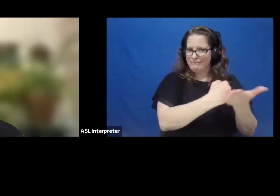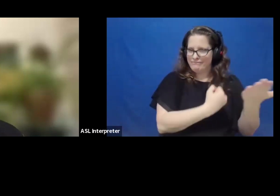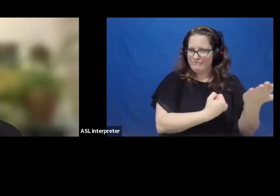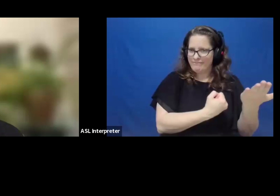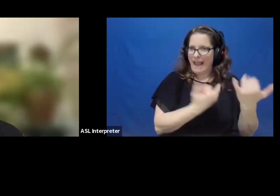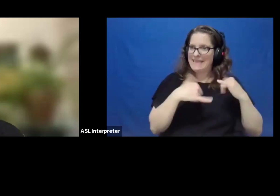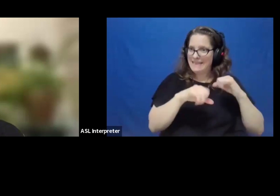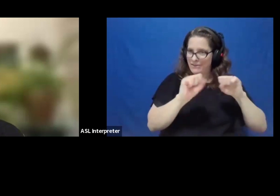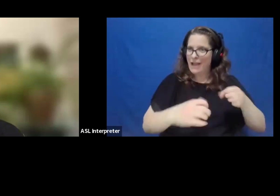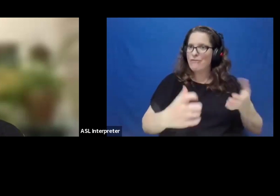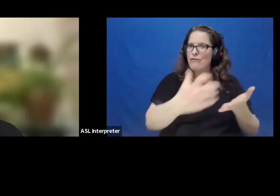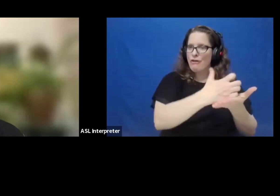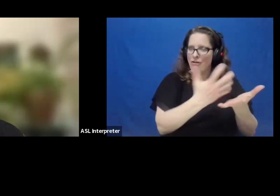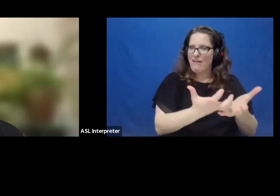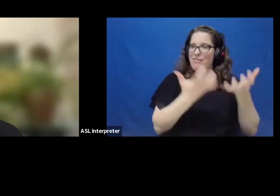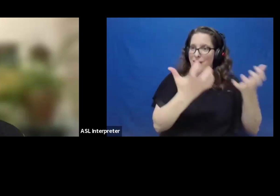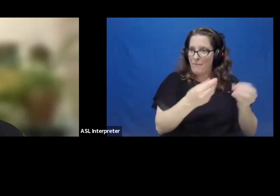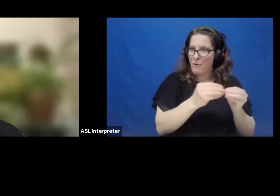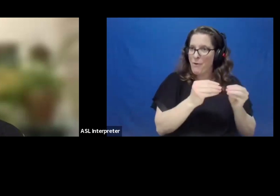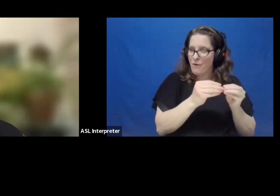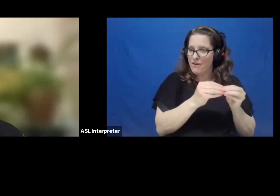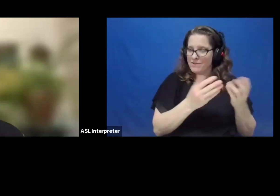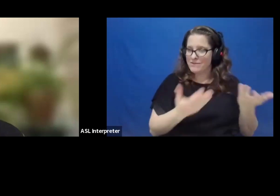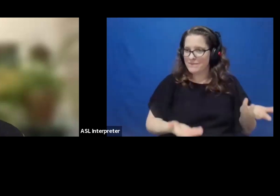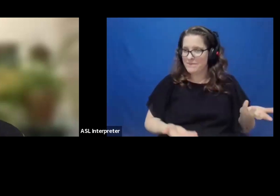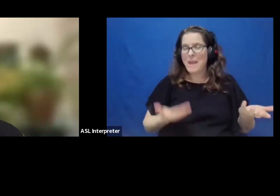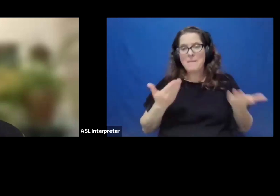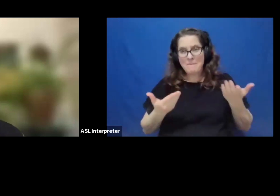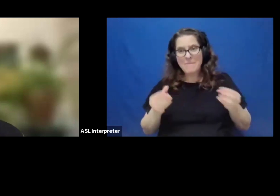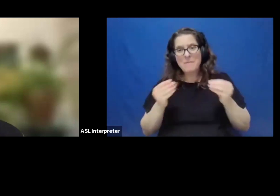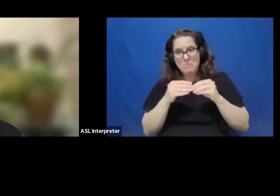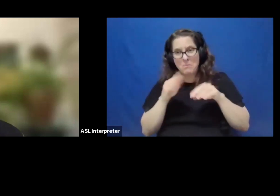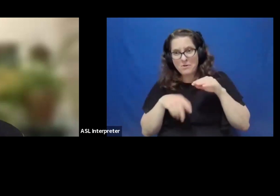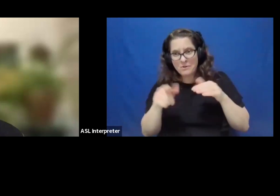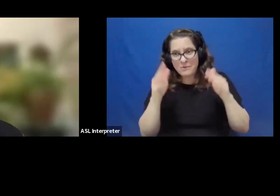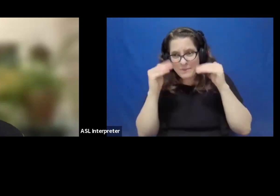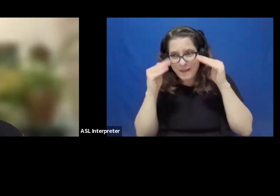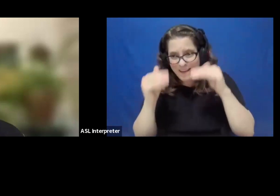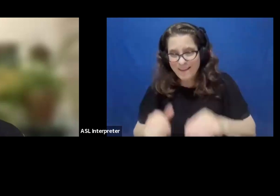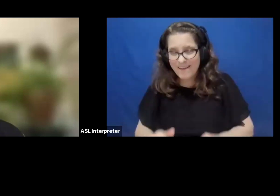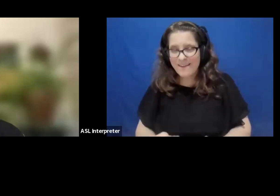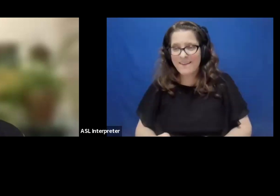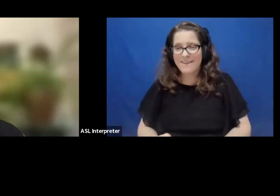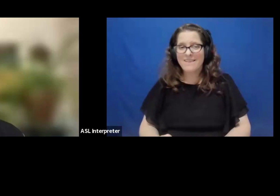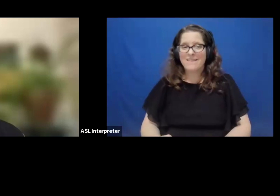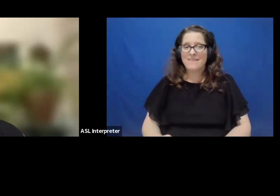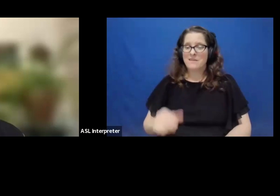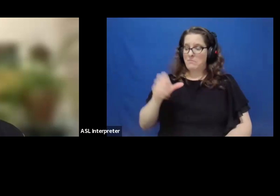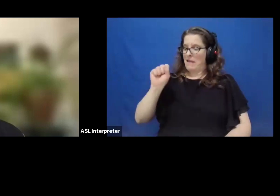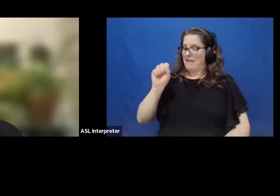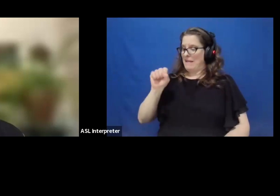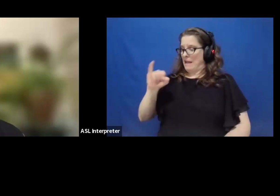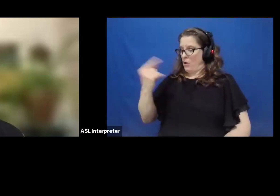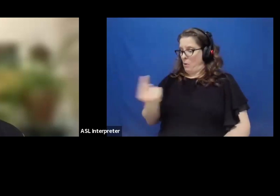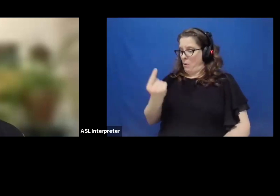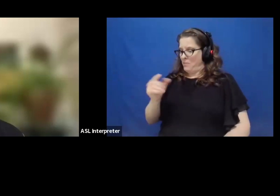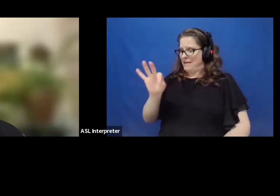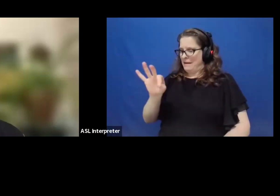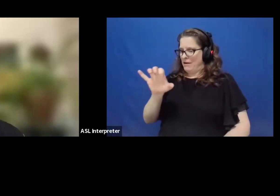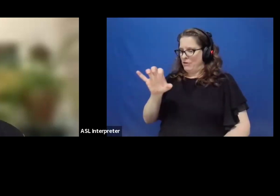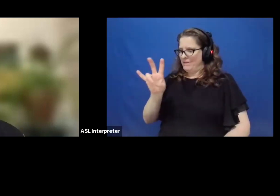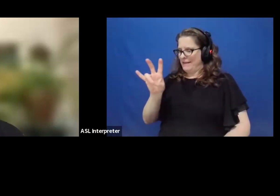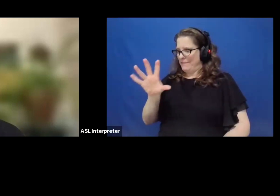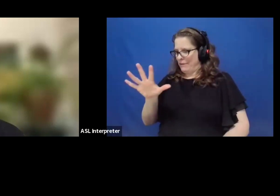wages. So that may be a lot more than you expected. So, so one answer to